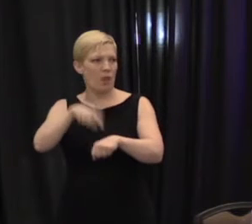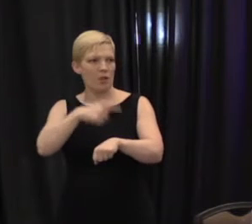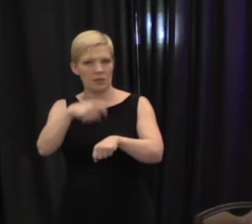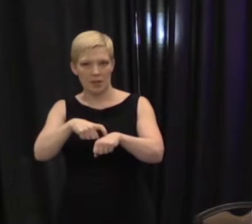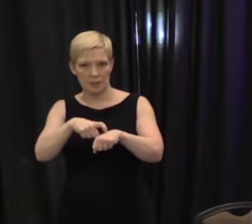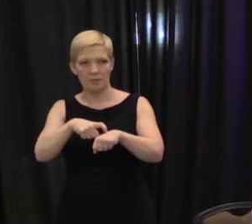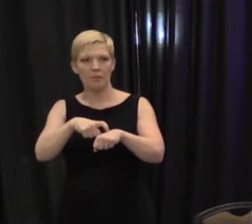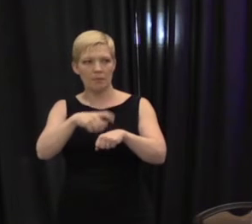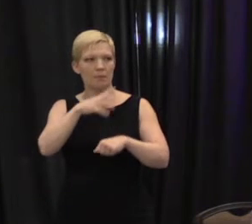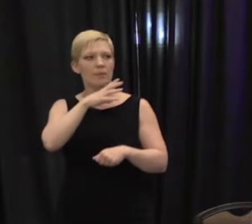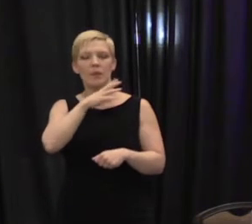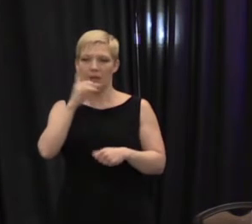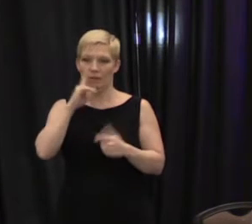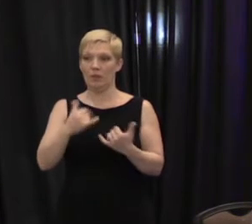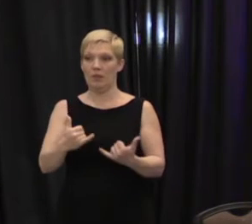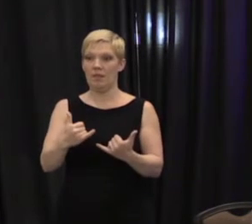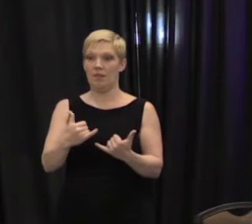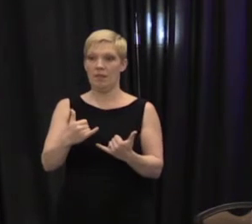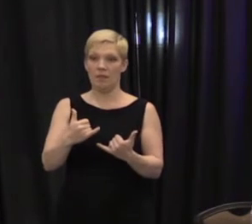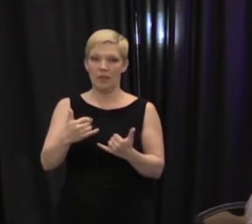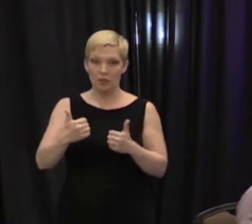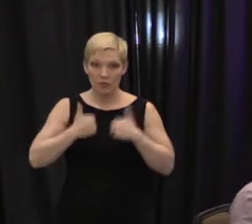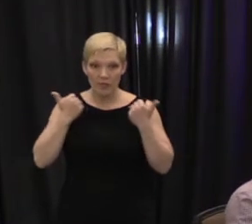you. But for today, survive. Call.